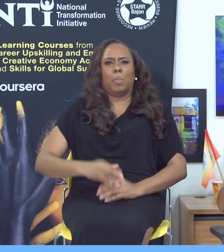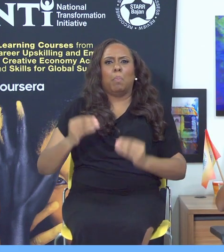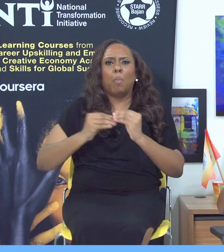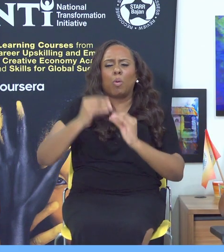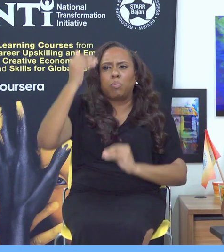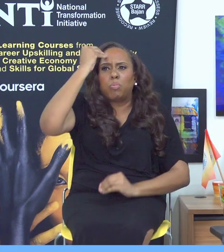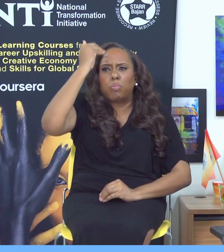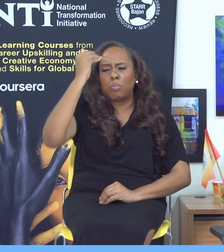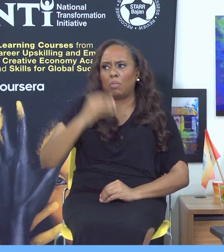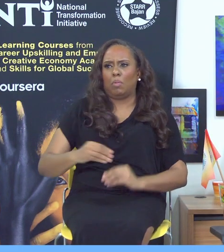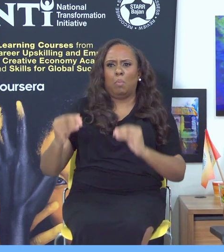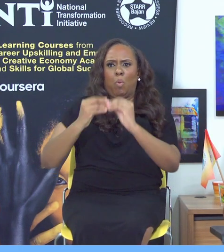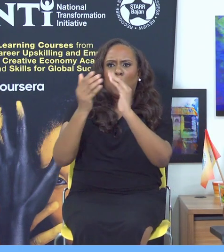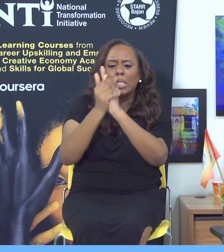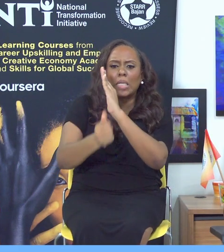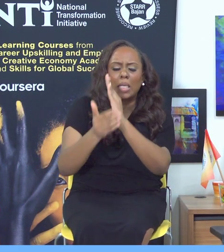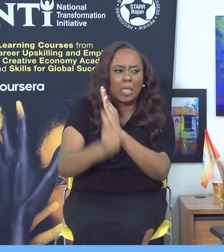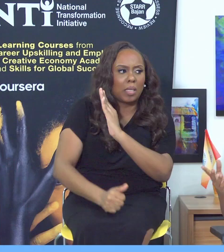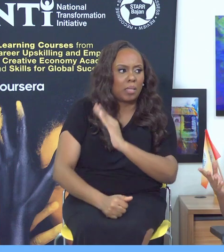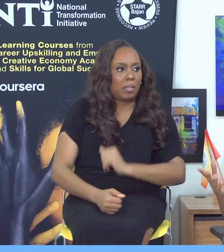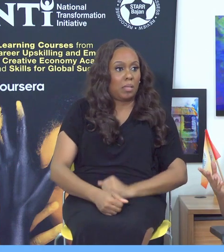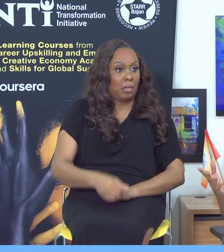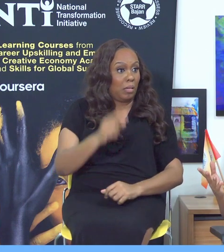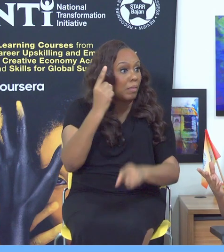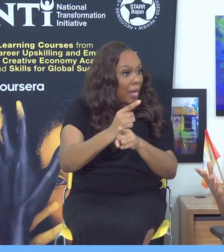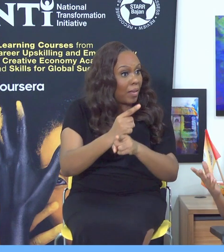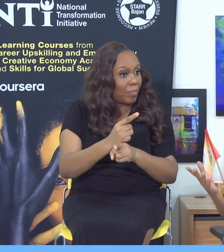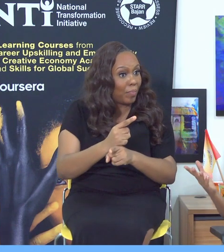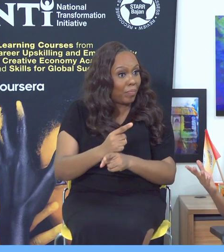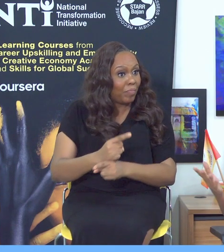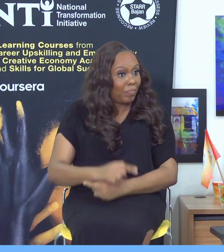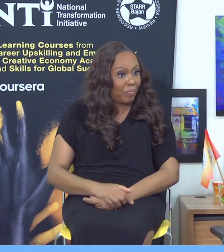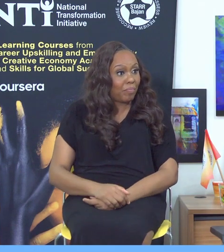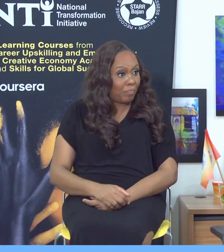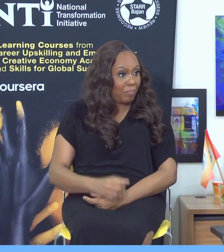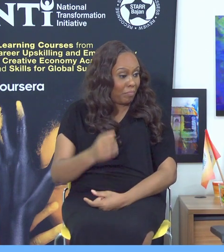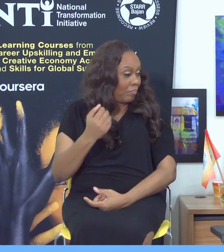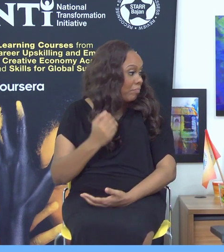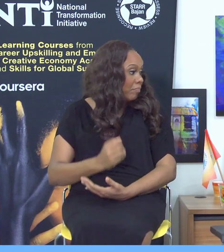awareness, our skill set. True or false? Of course.